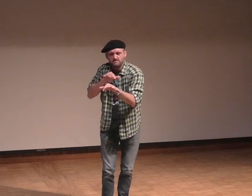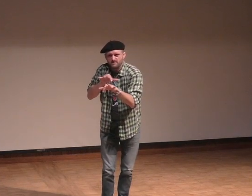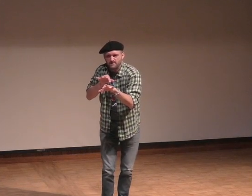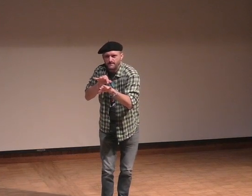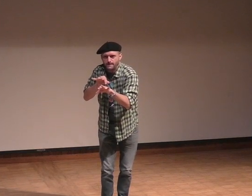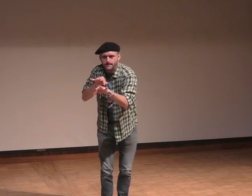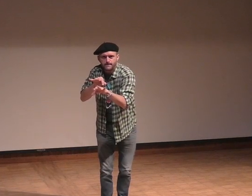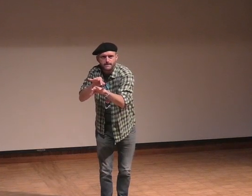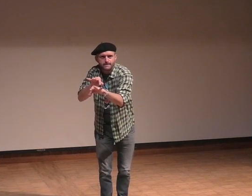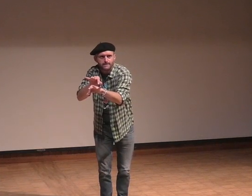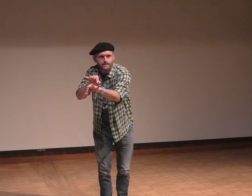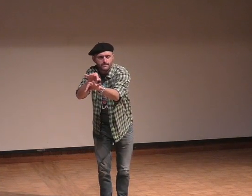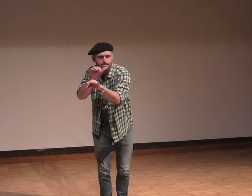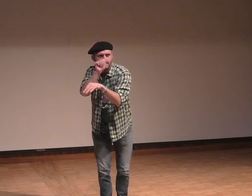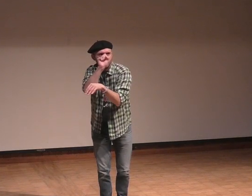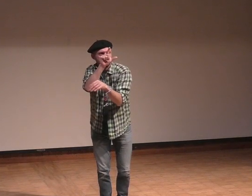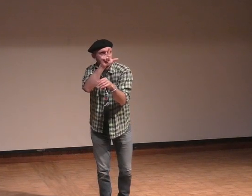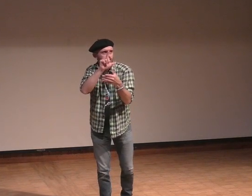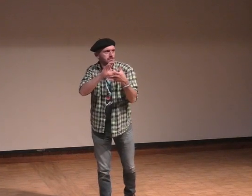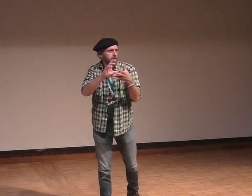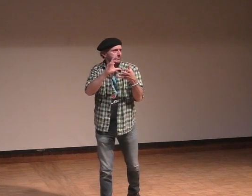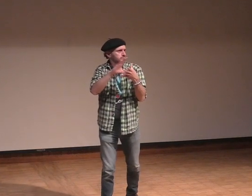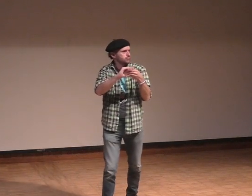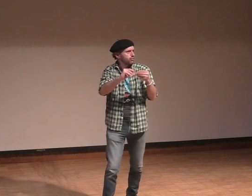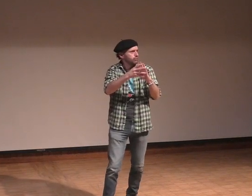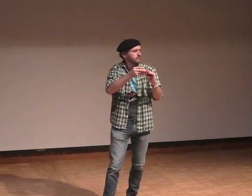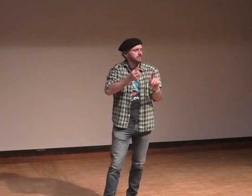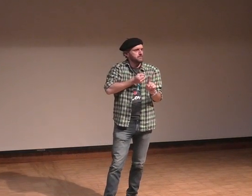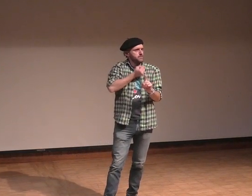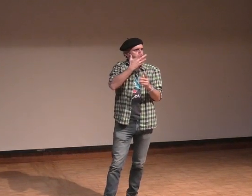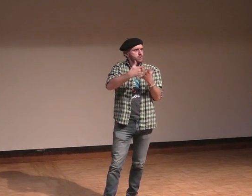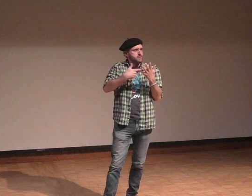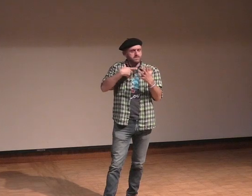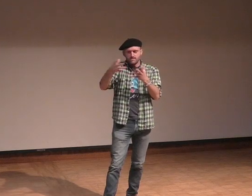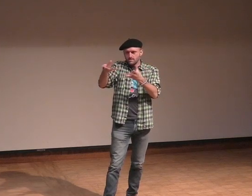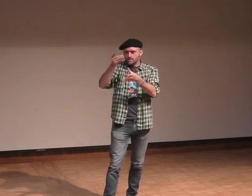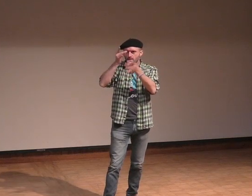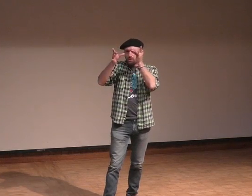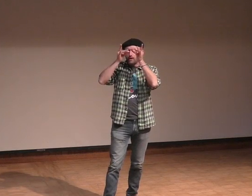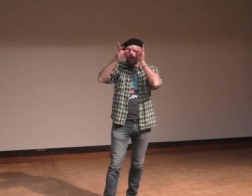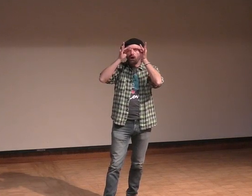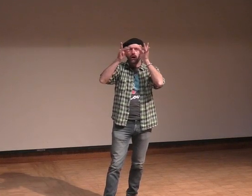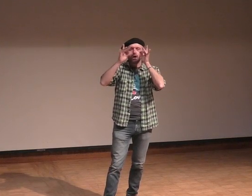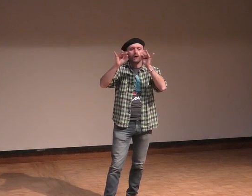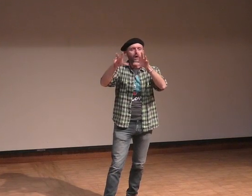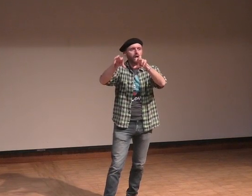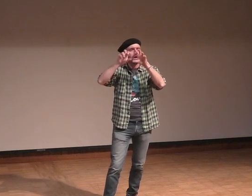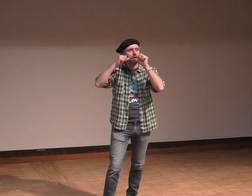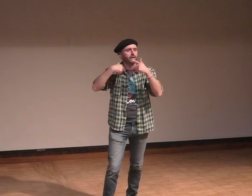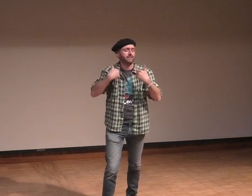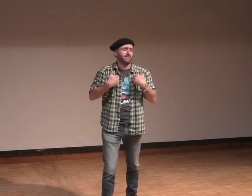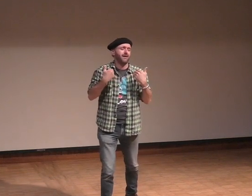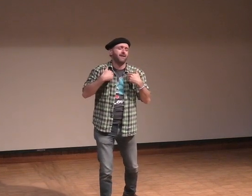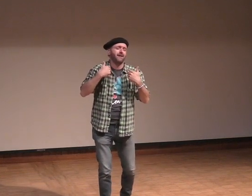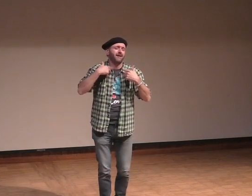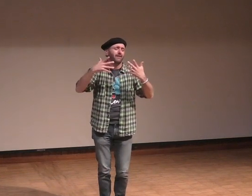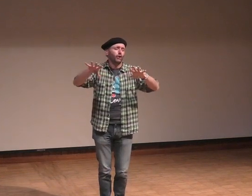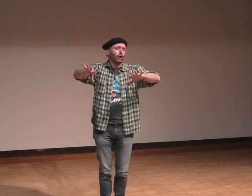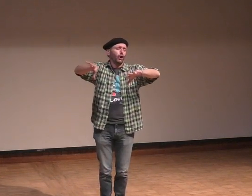were confident signers, and I tried to pick up ASL from them and learn ASL storytelling and poetry from them. And I